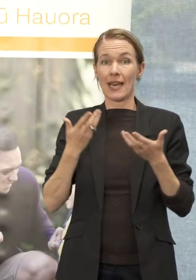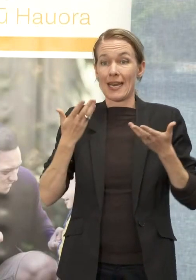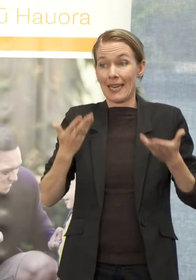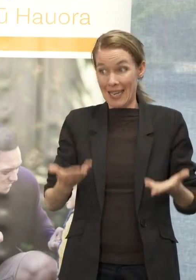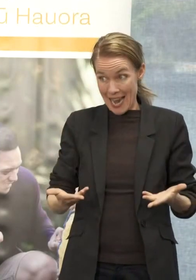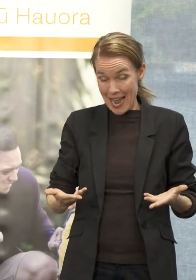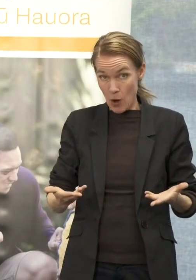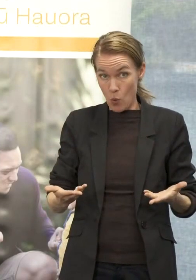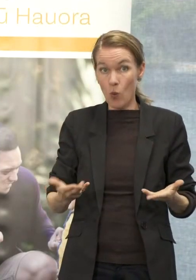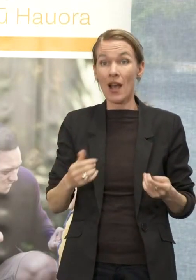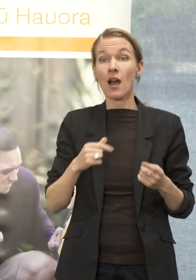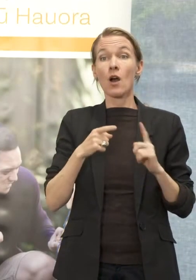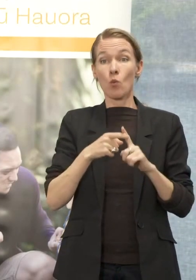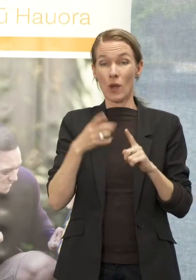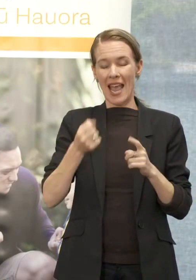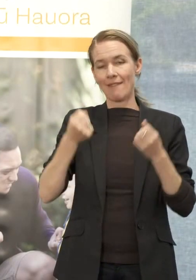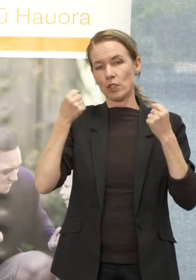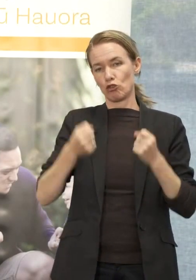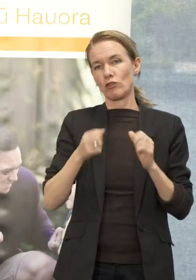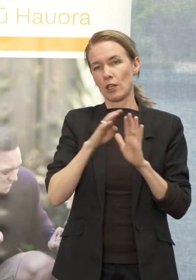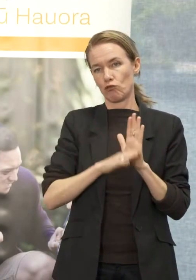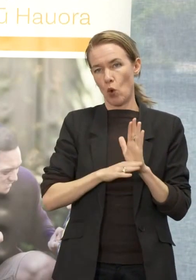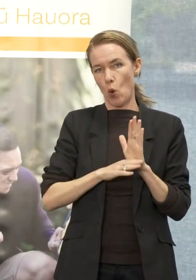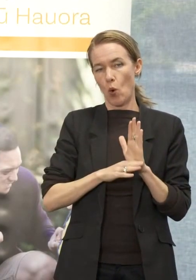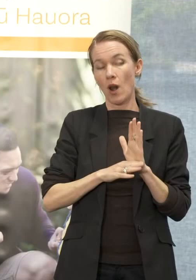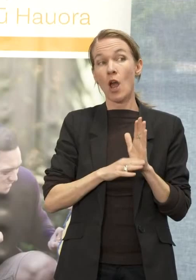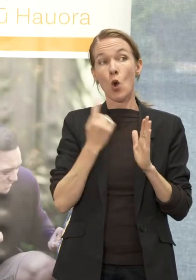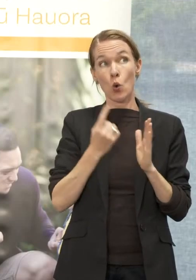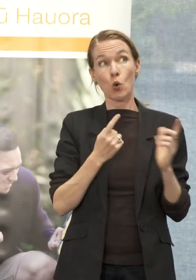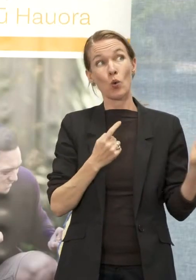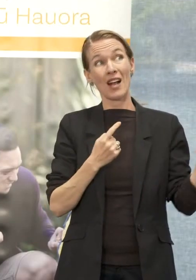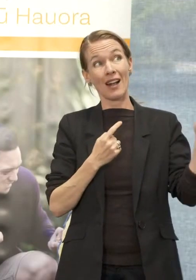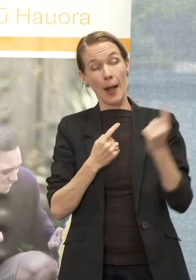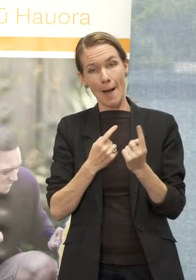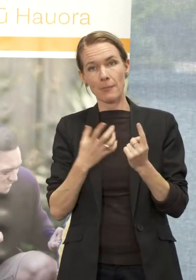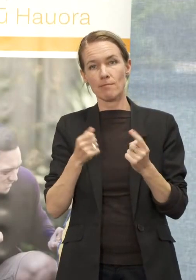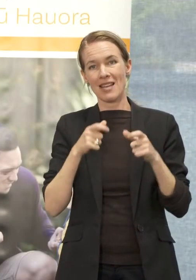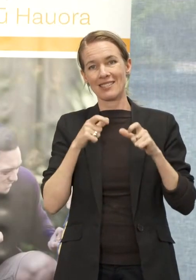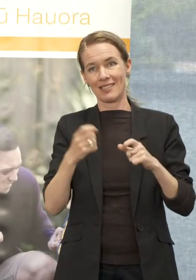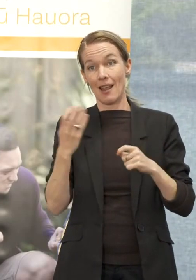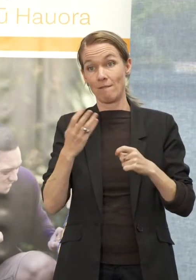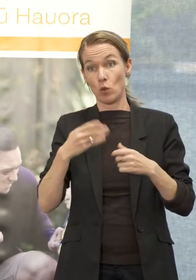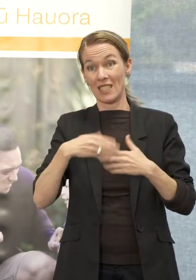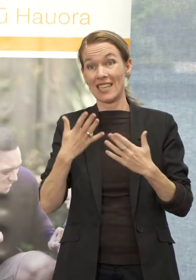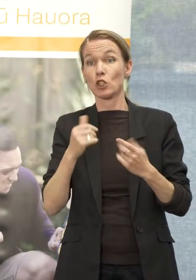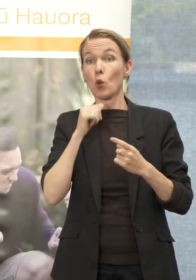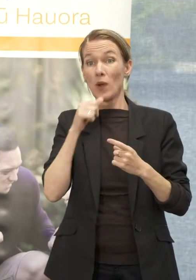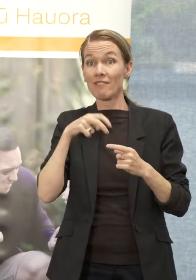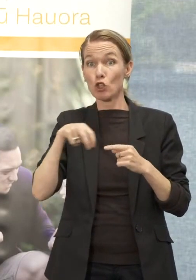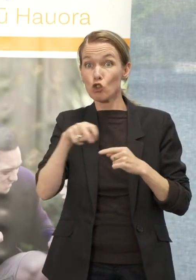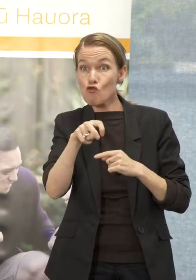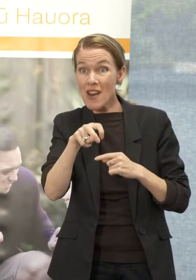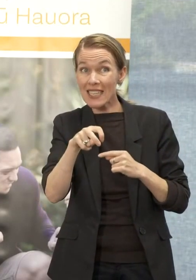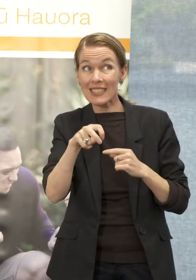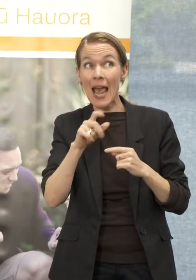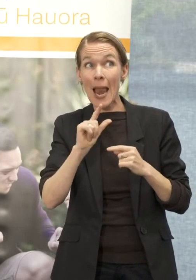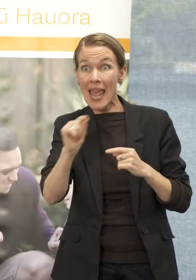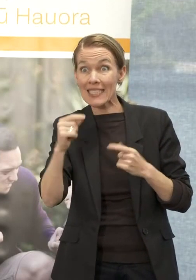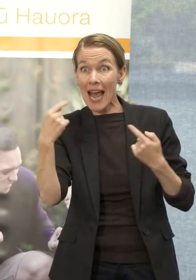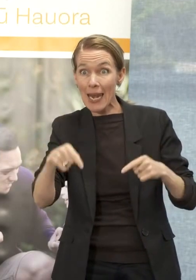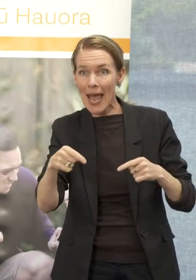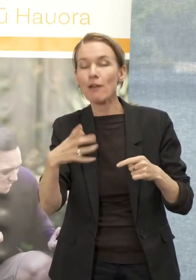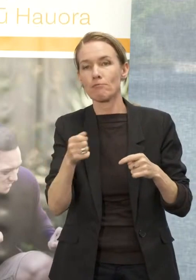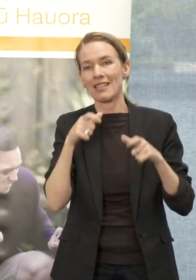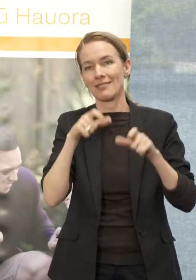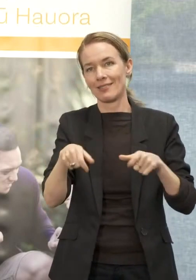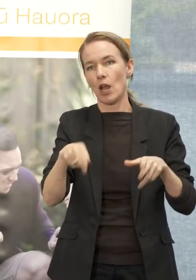the 14 days. Can you clarify with this case that you talk about, the complicated story? Yes. Are the people we're talking about the